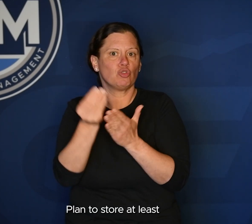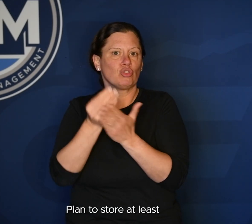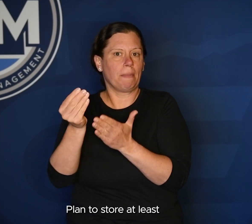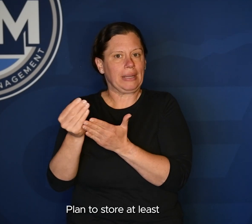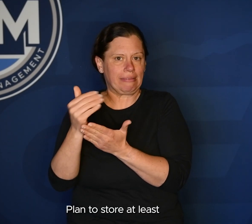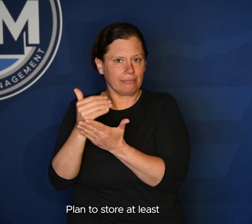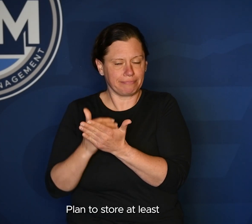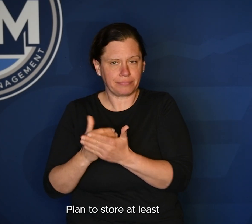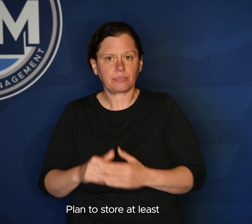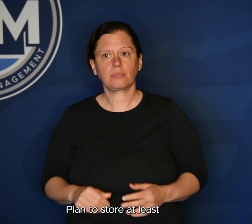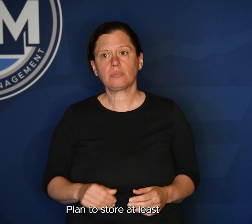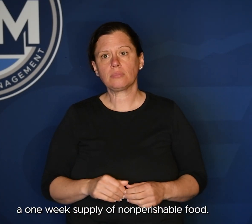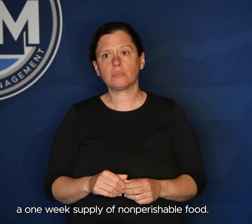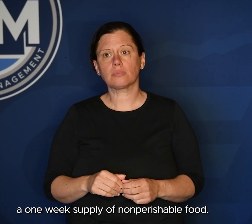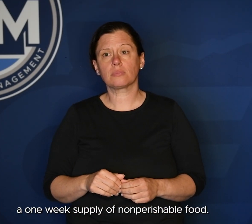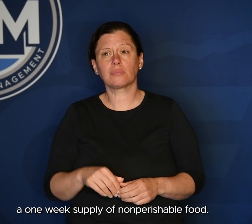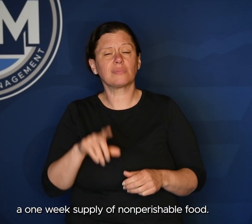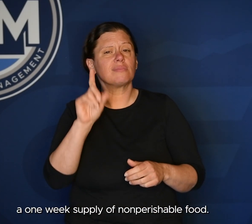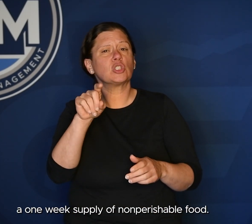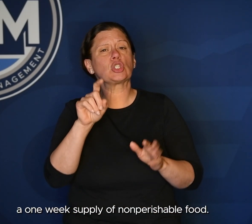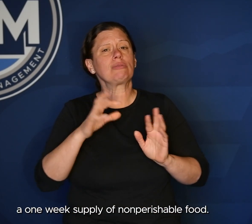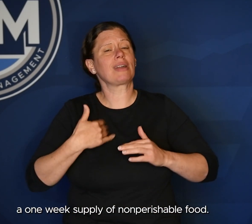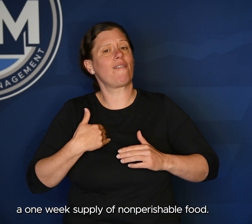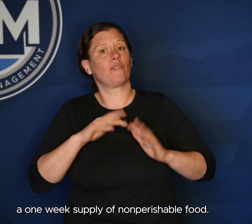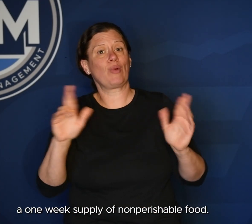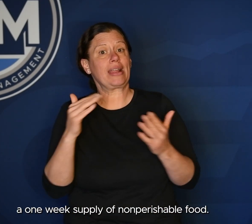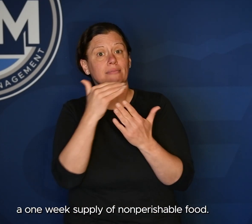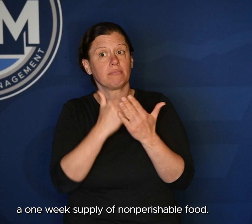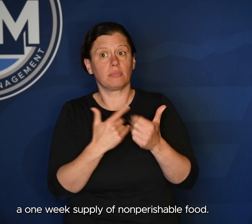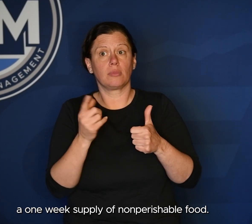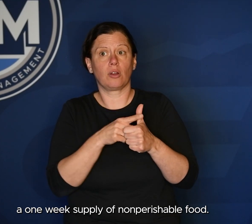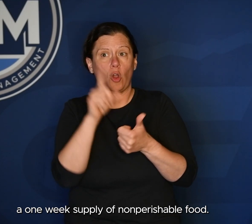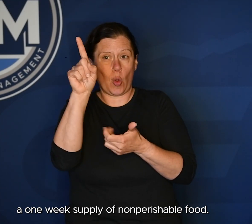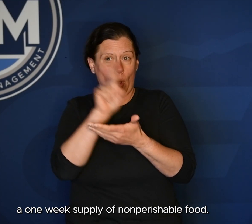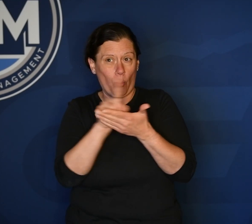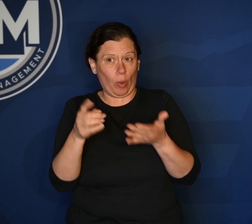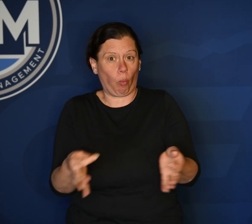Plan to store at least a 1-week supply of non-perishable food.